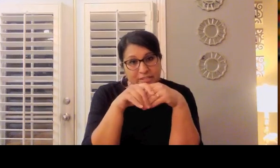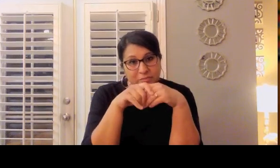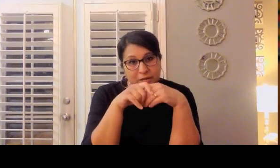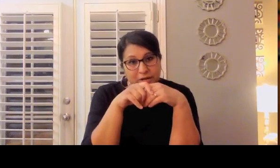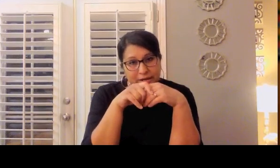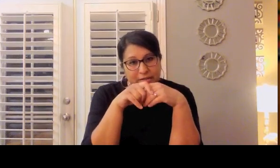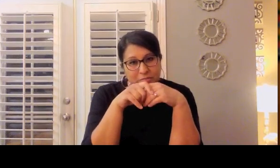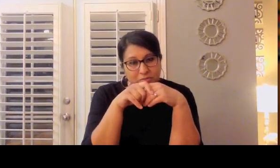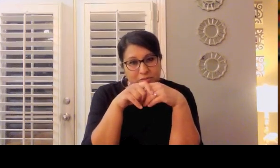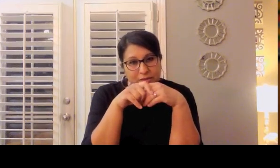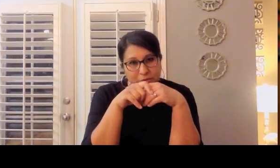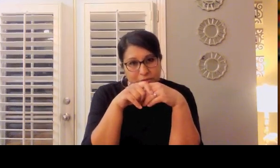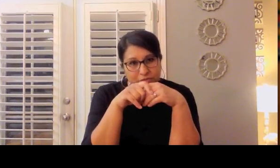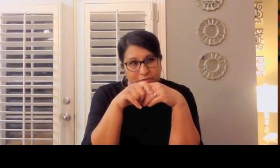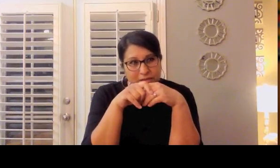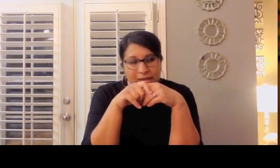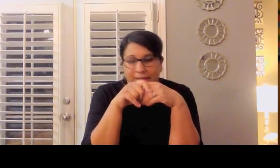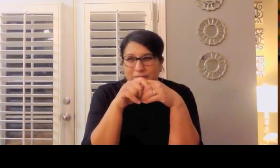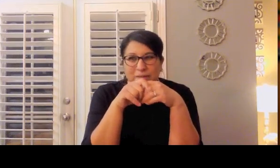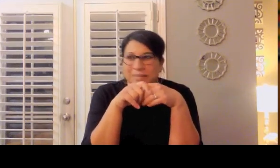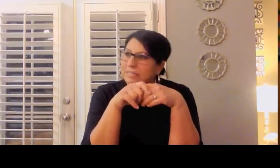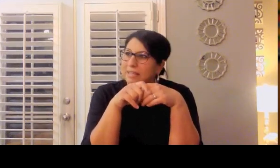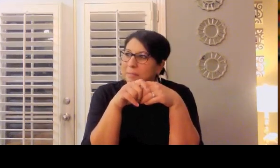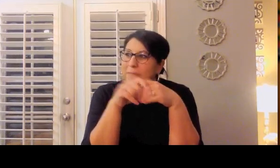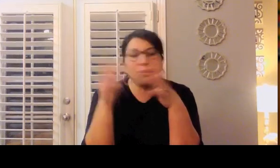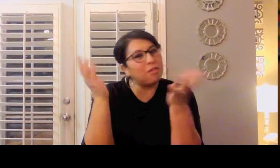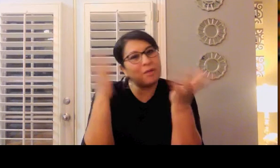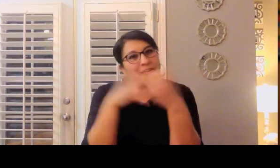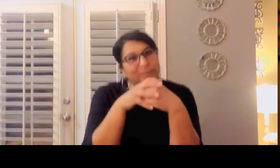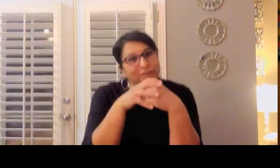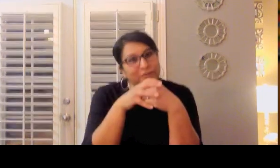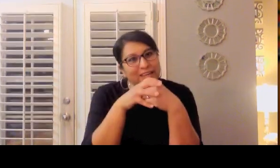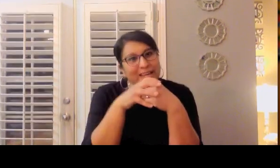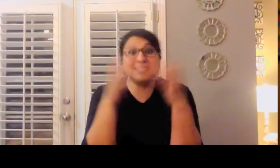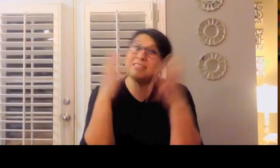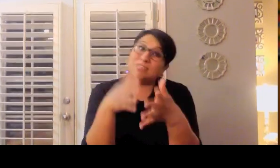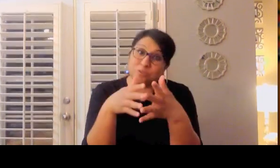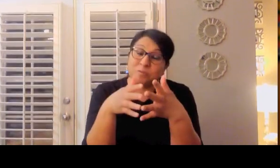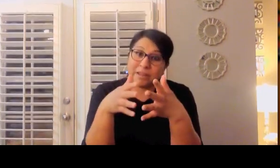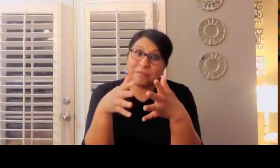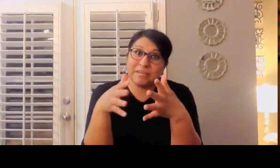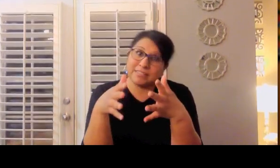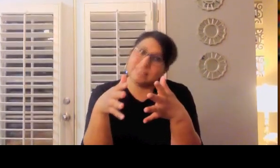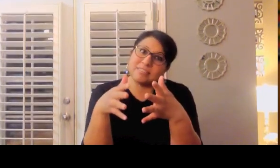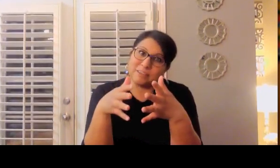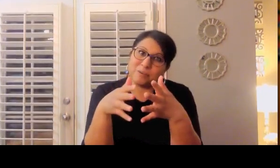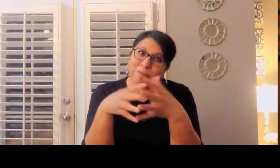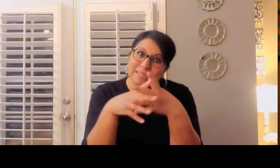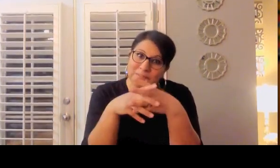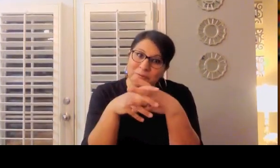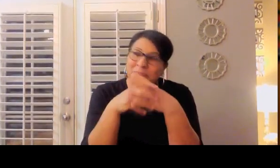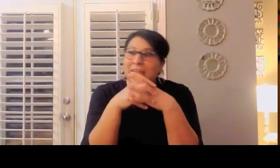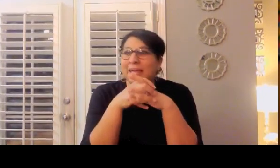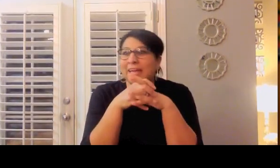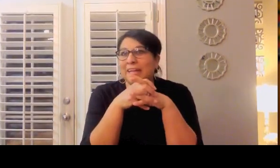page is where I get most of my orders from. And it's funny because like people all around the country, like I just assume everybody is just here in El